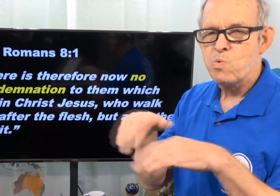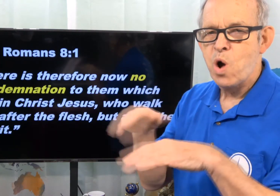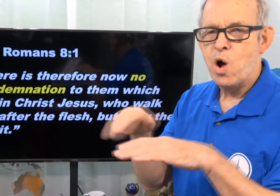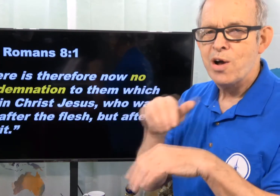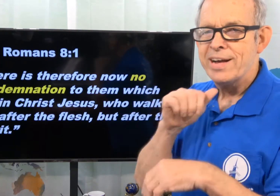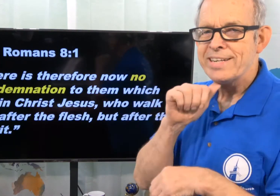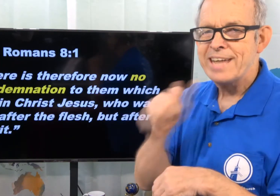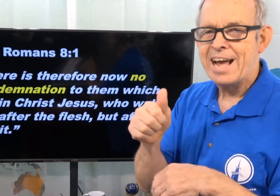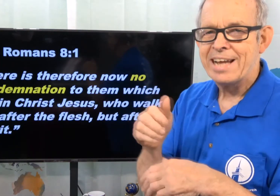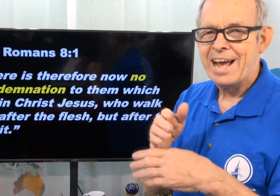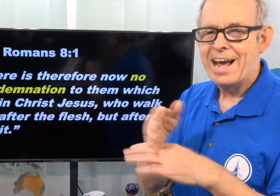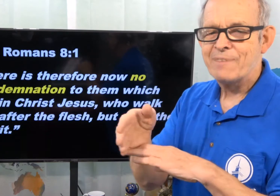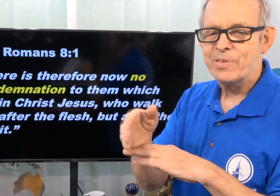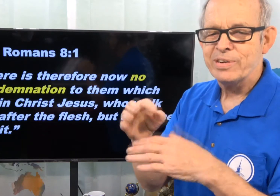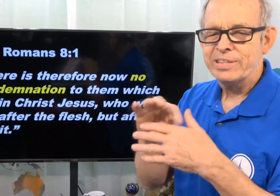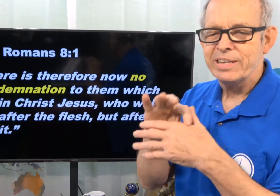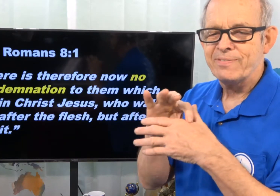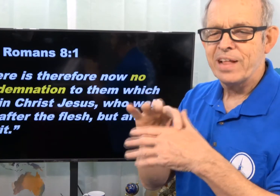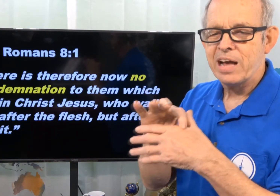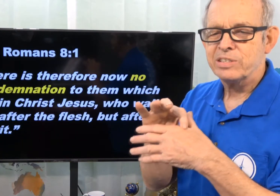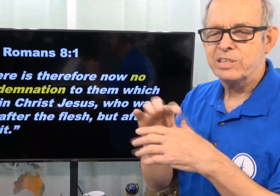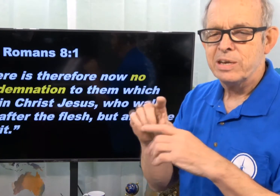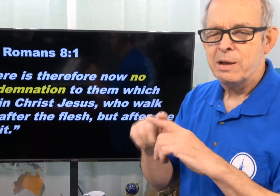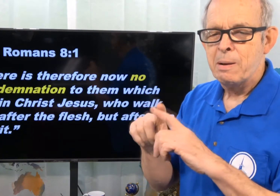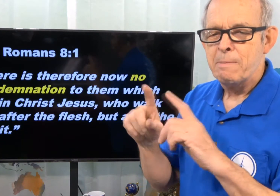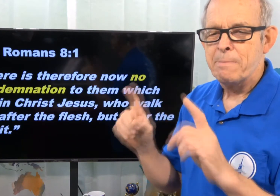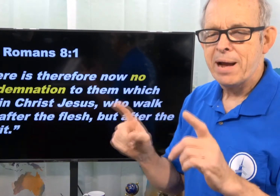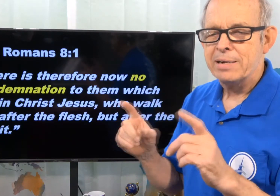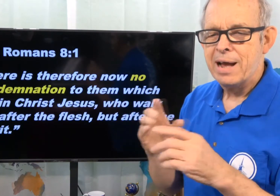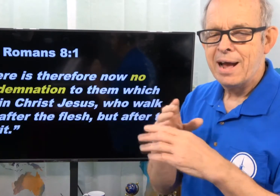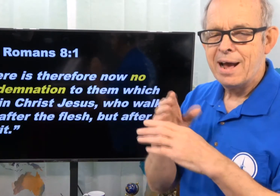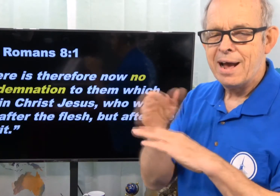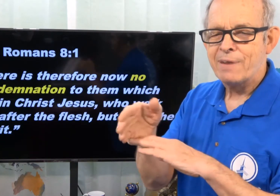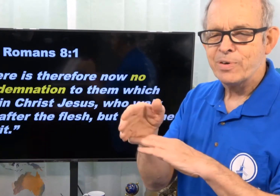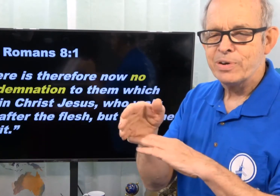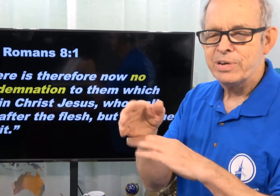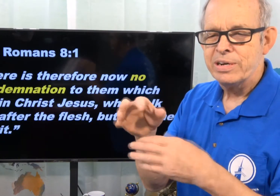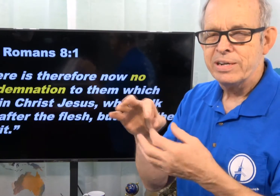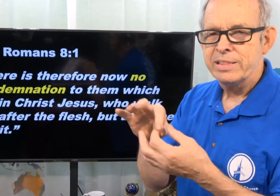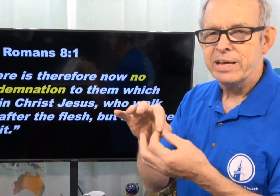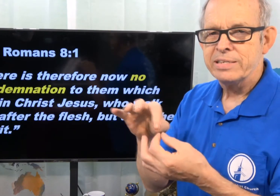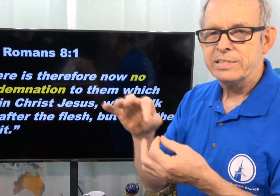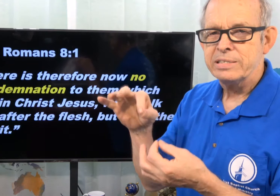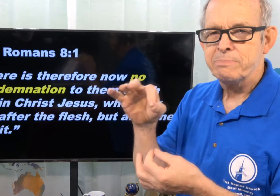were not after the flesh, but after the